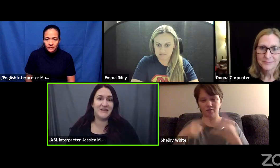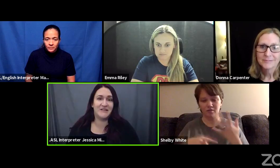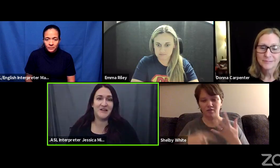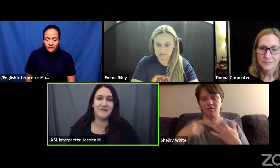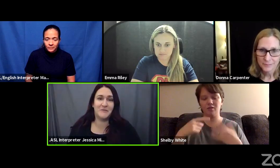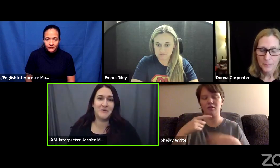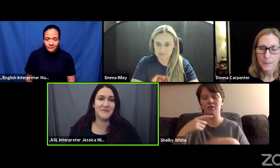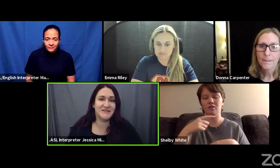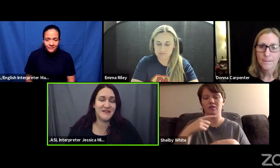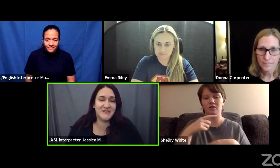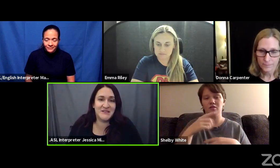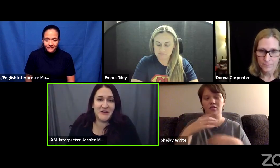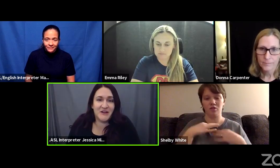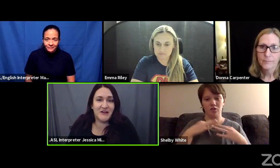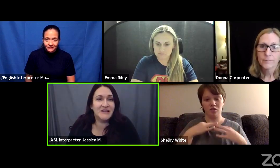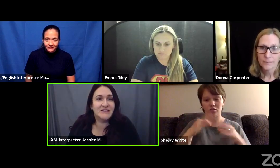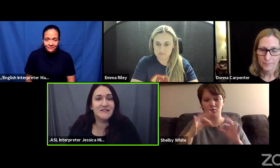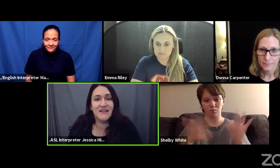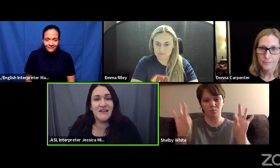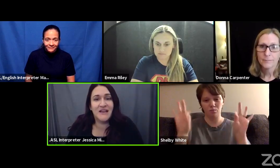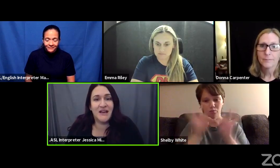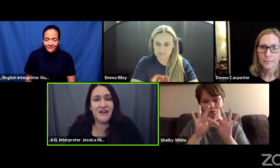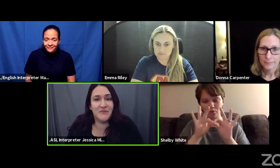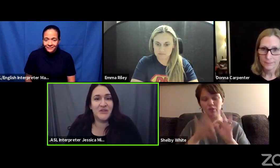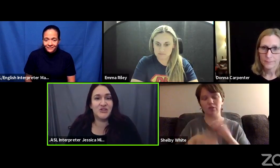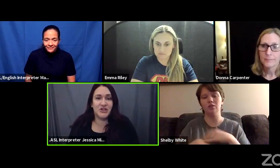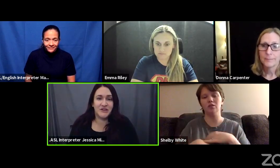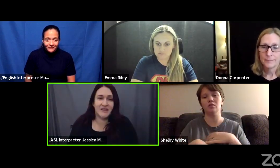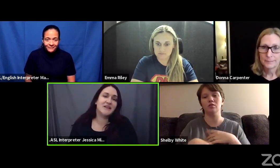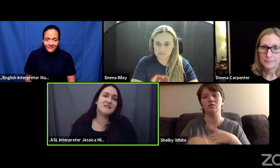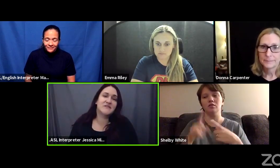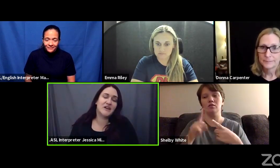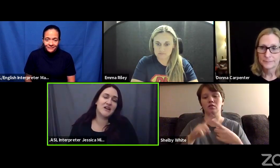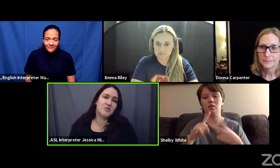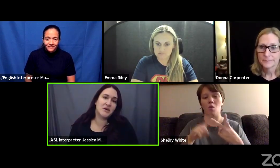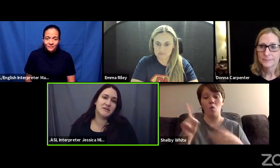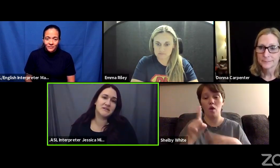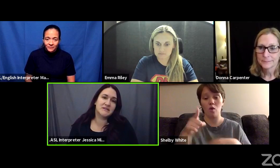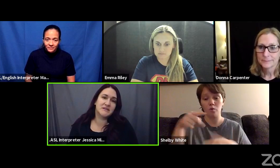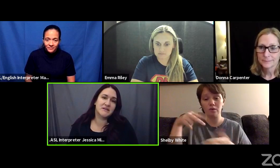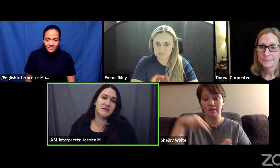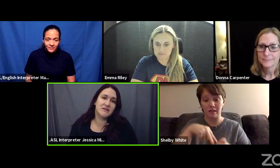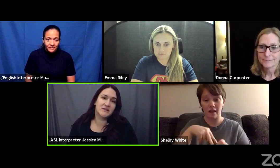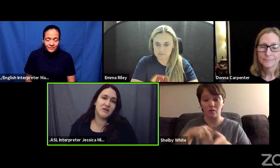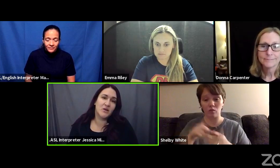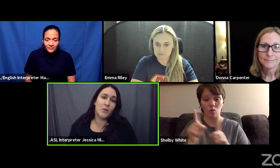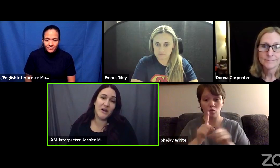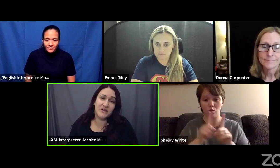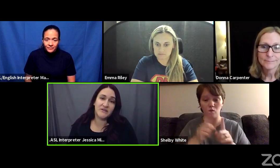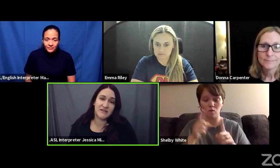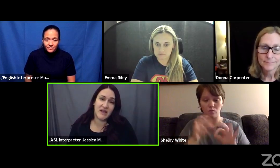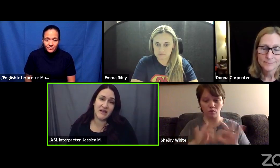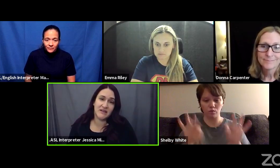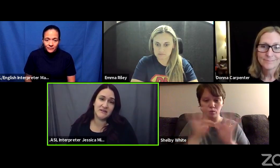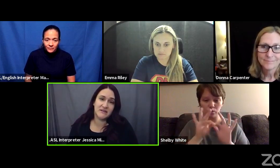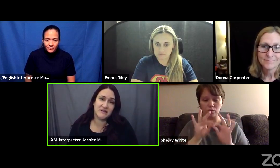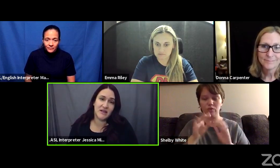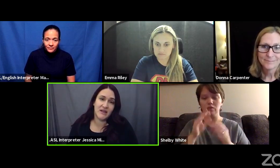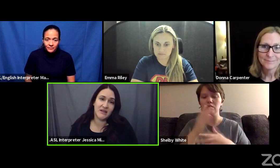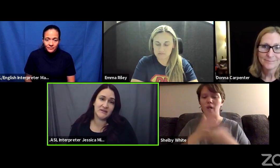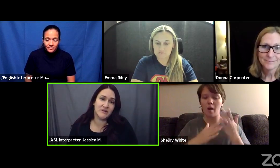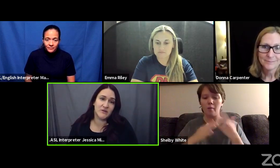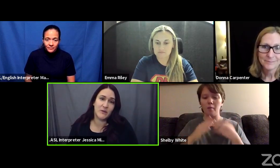I think a lot of what Emma said is spot on. The shirt thing is very important. Where you